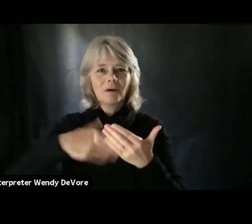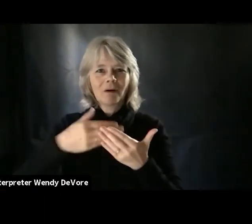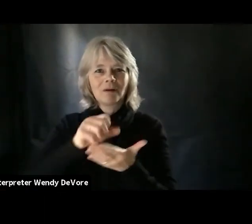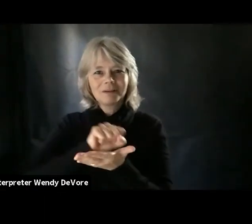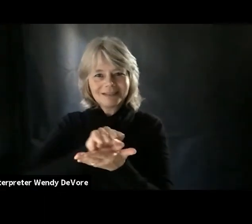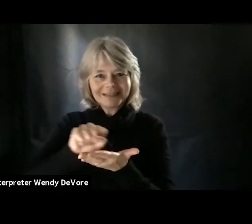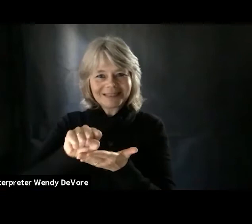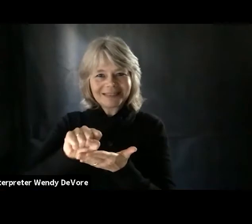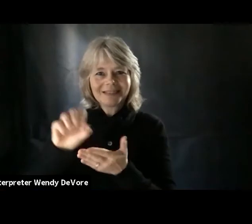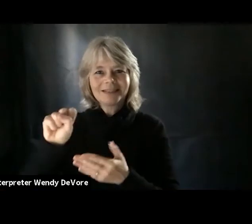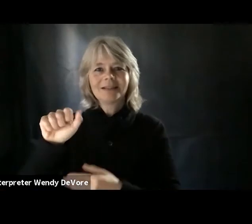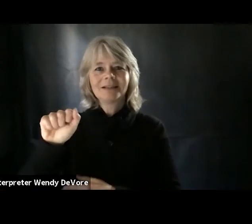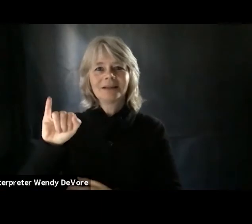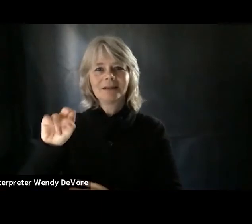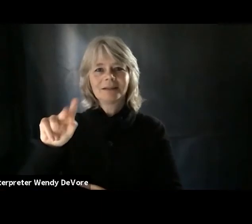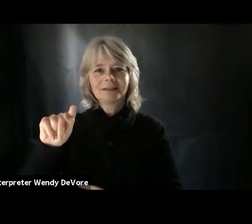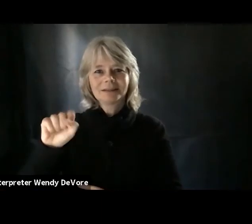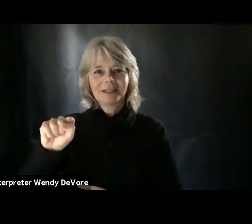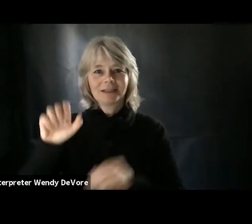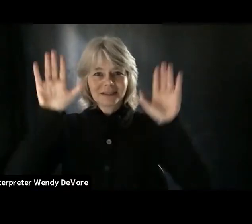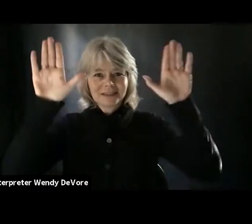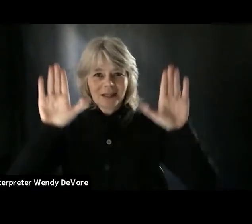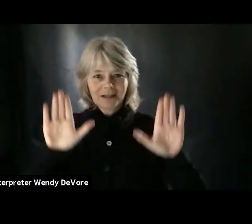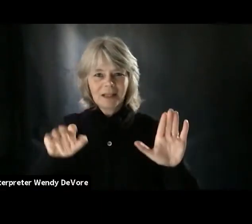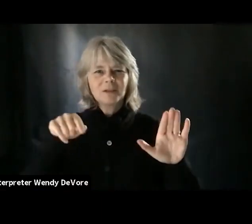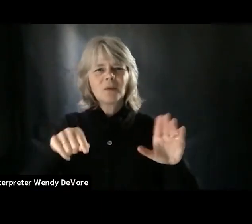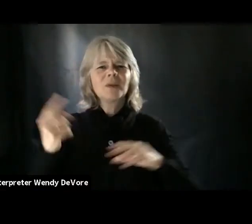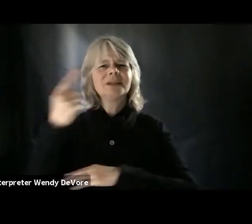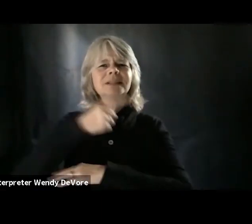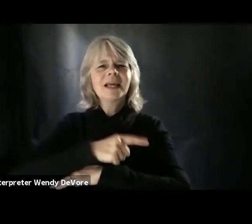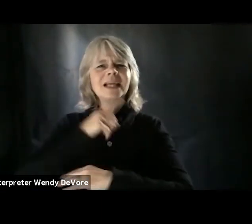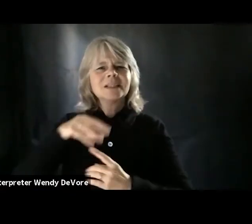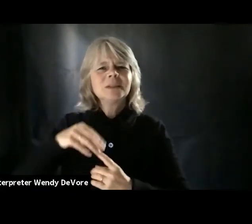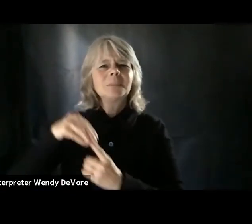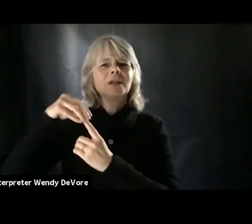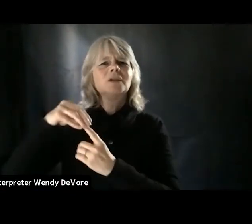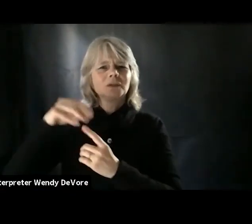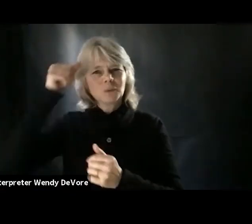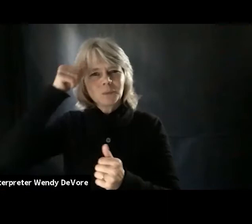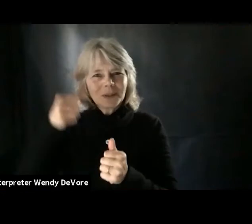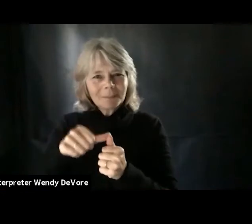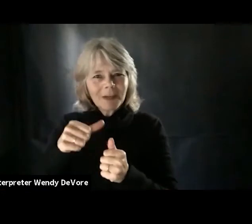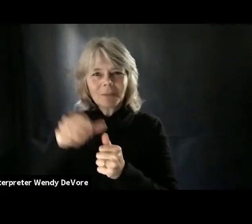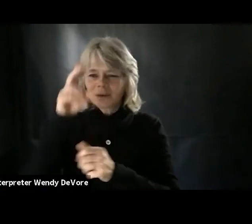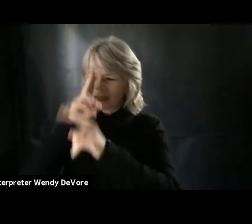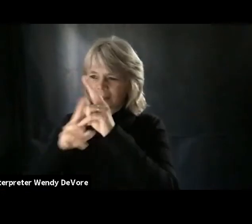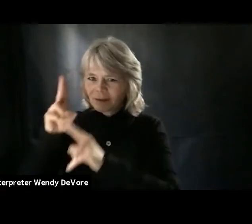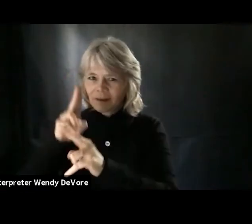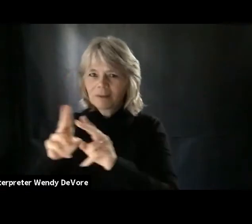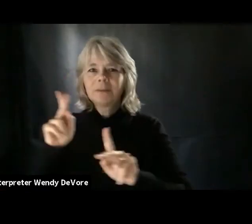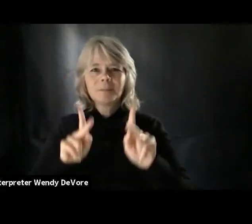It is a special day to remember and honor the people who have gone before us.